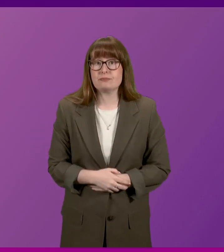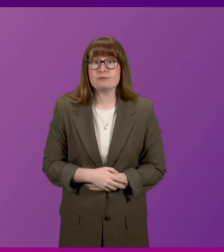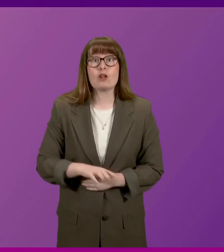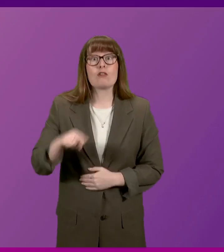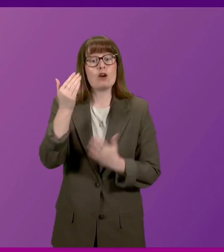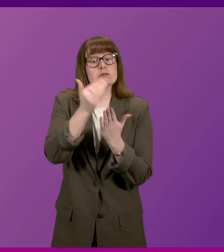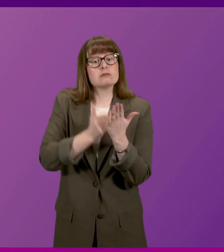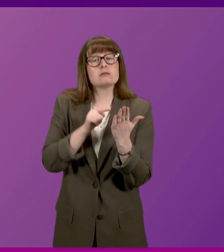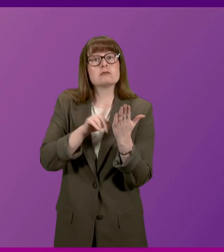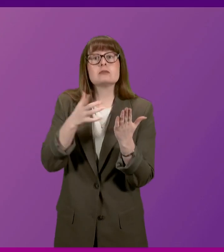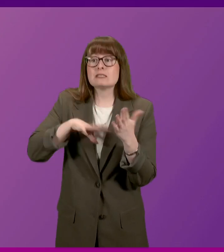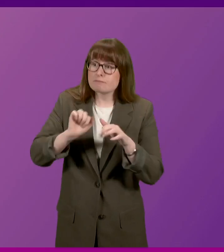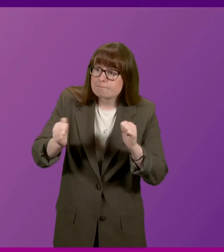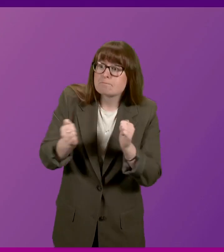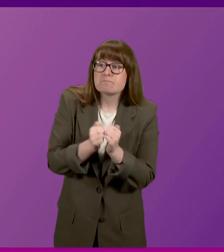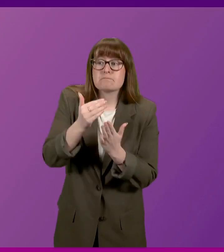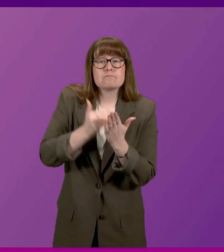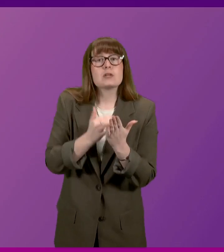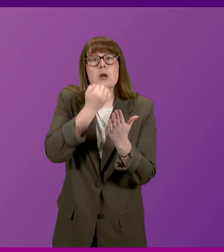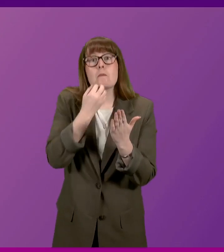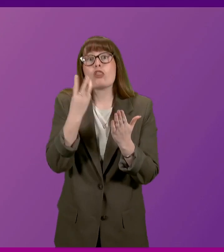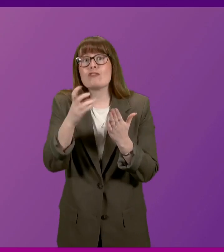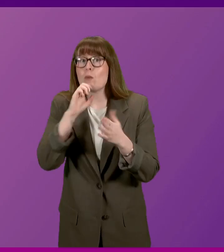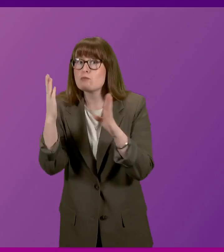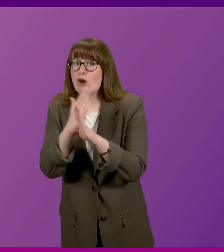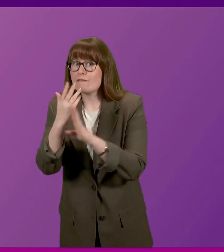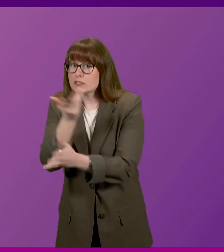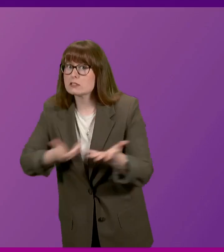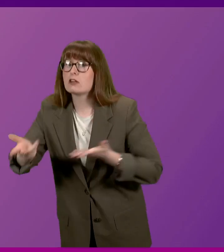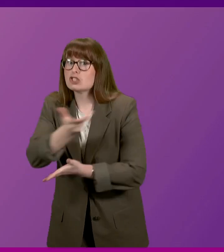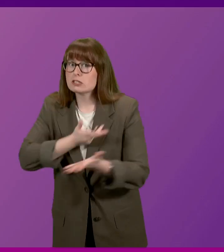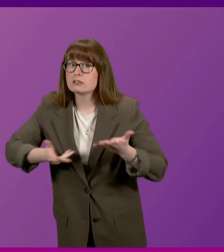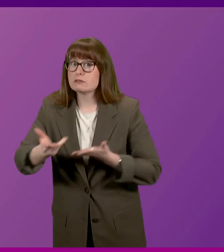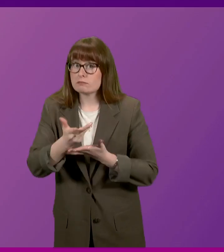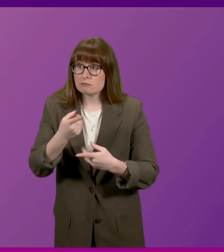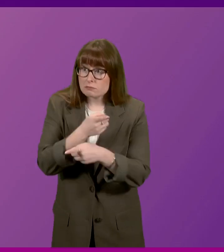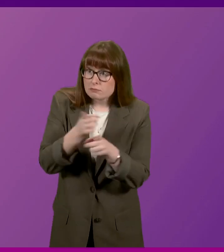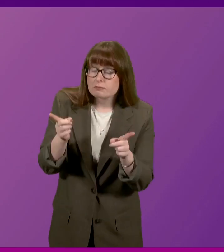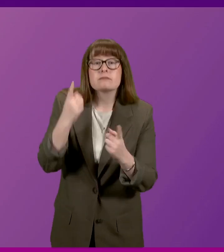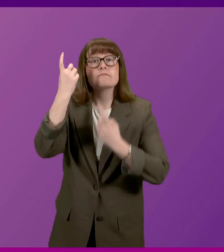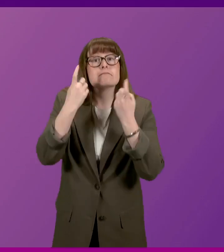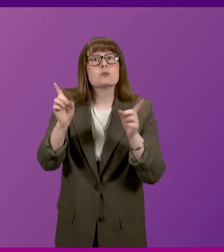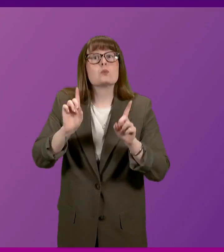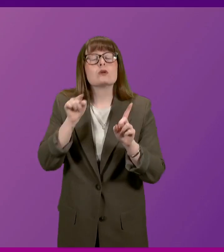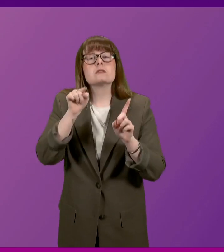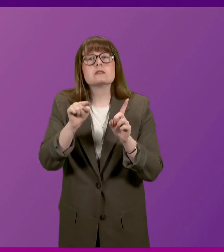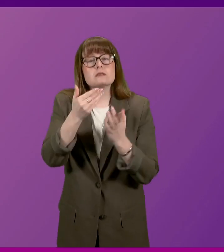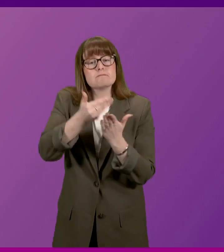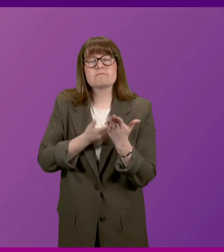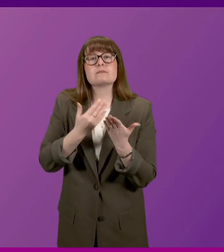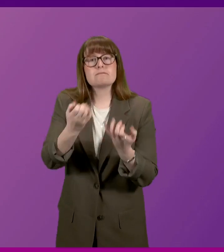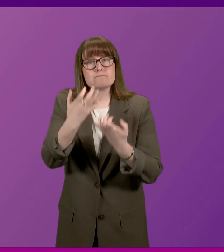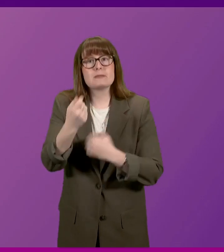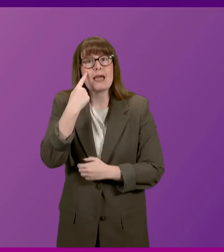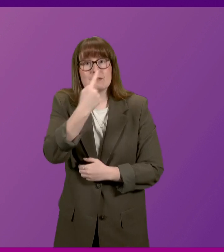agenda item is to agree to take agenda item 3 in private. Agenda item 3 is a consideration of the evidence we will hear